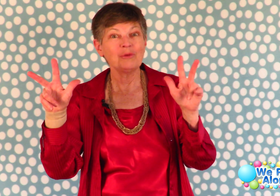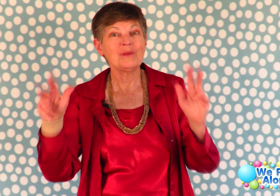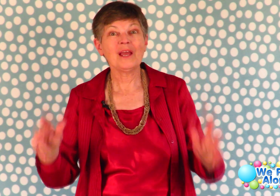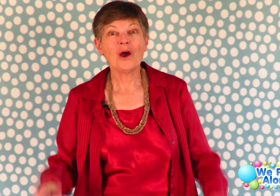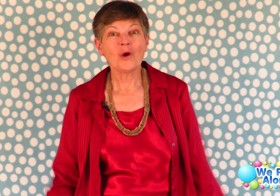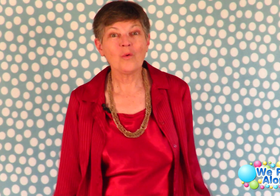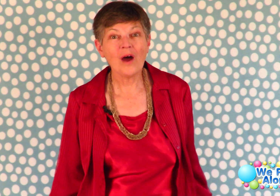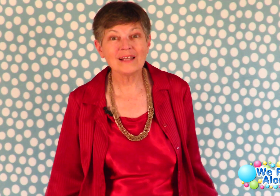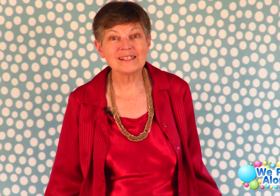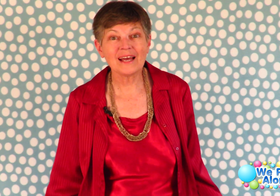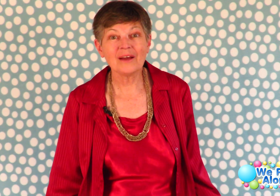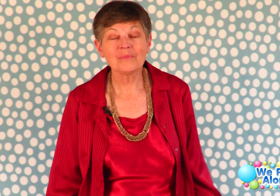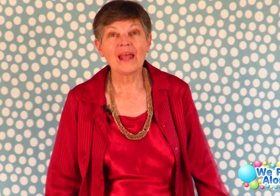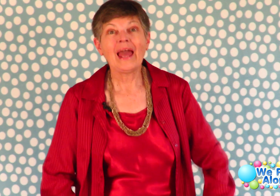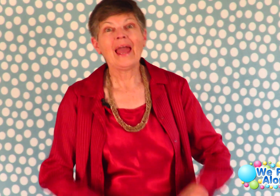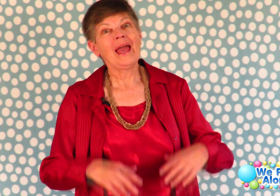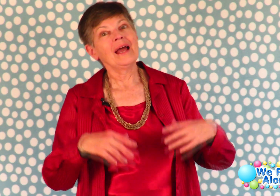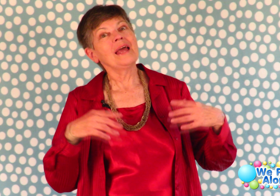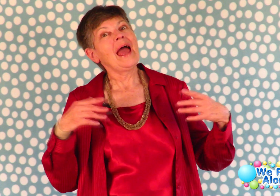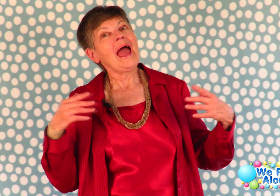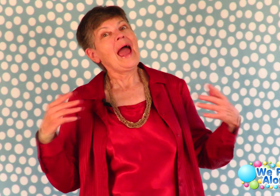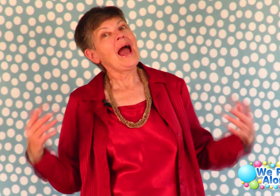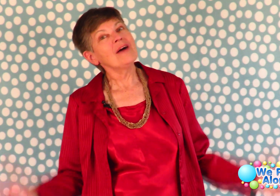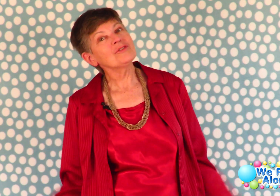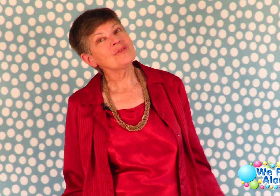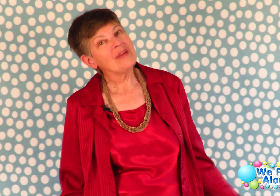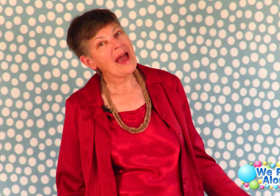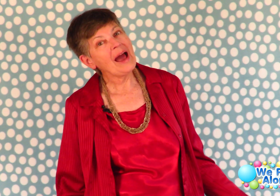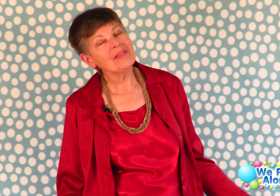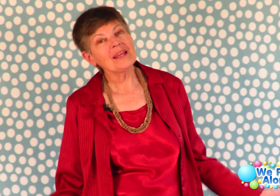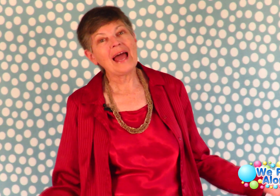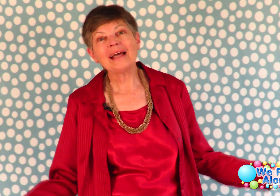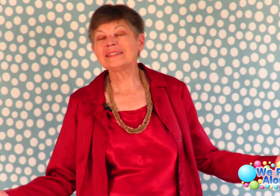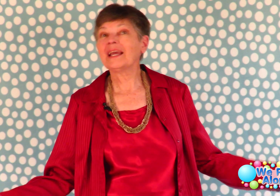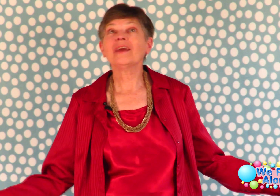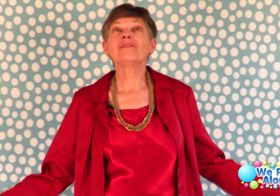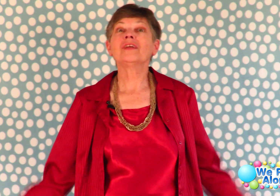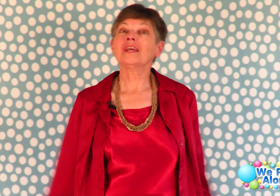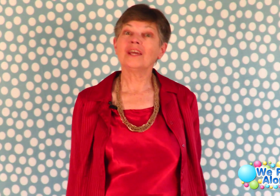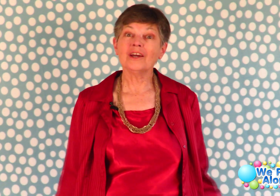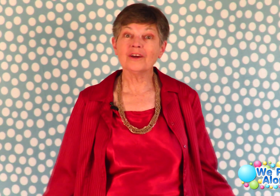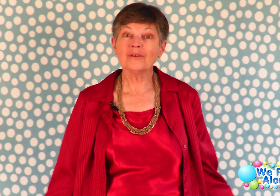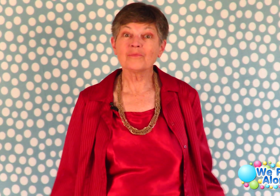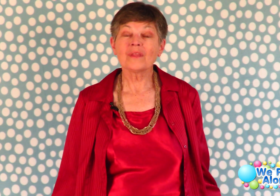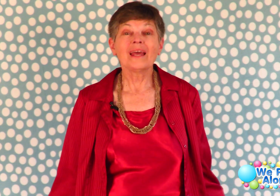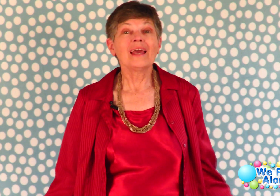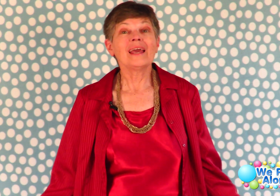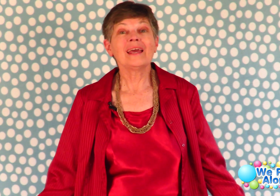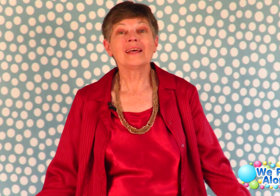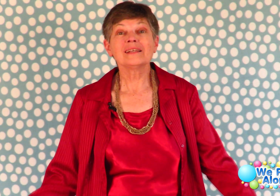be Kwanzaa. And after that, the last day of the year is